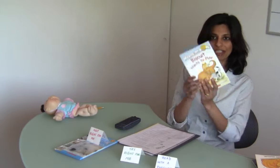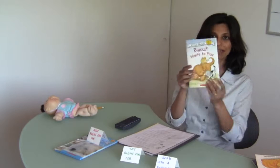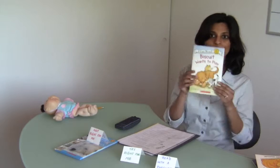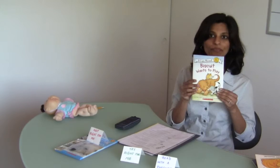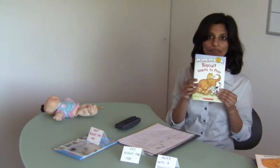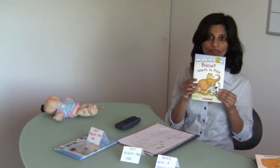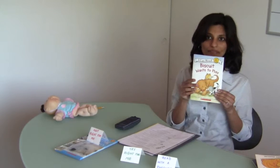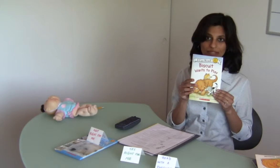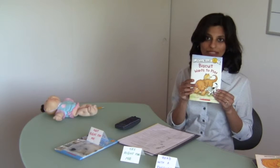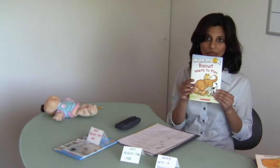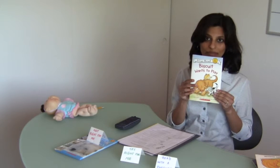is this one.